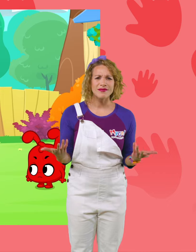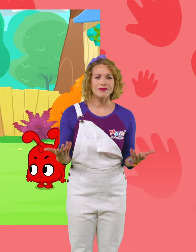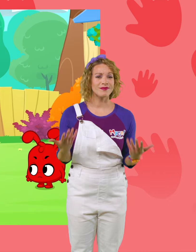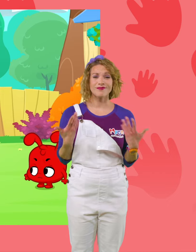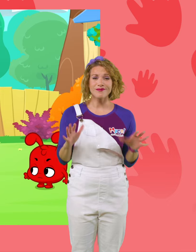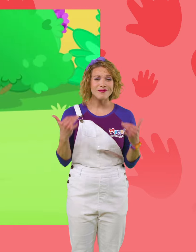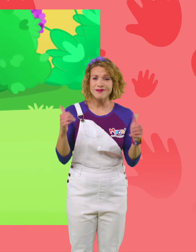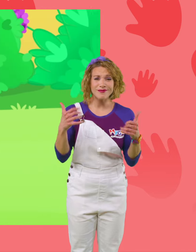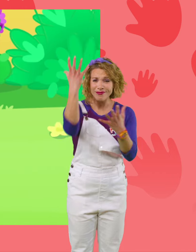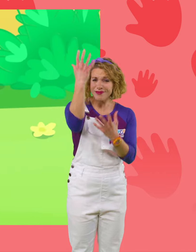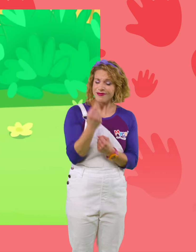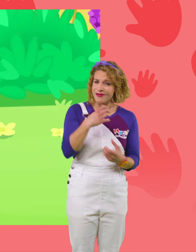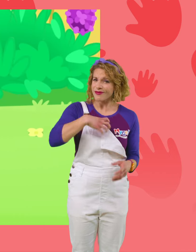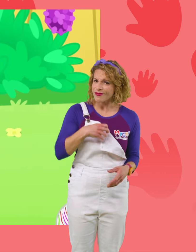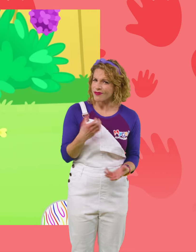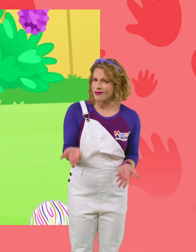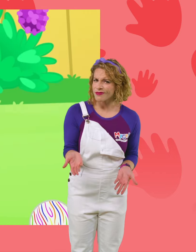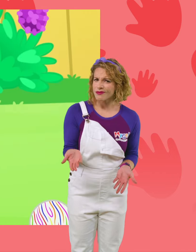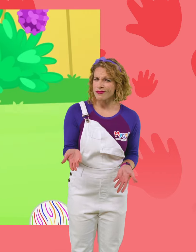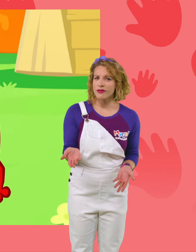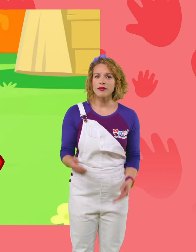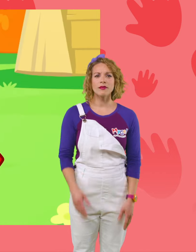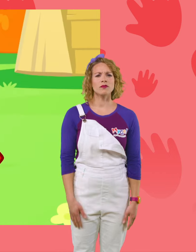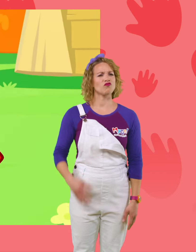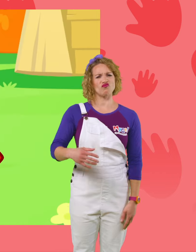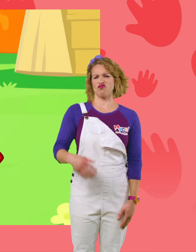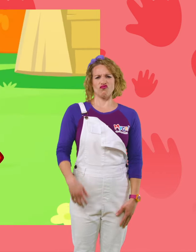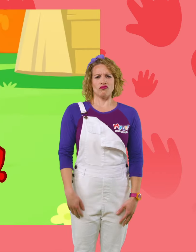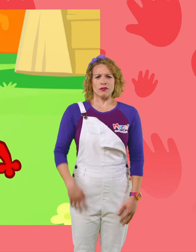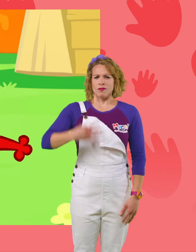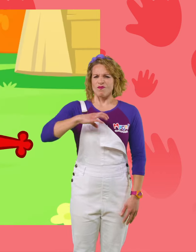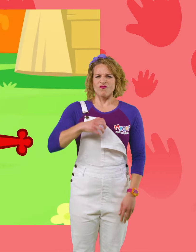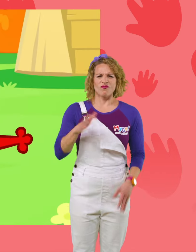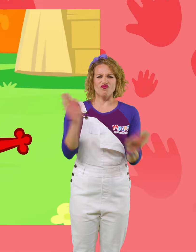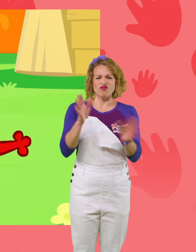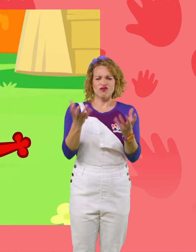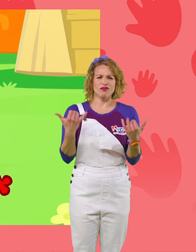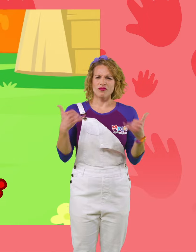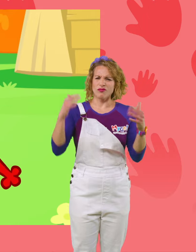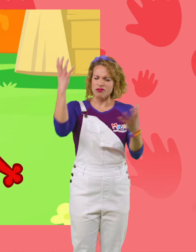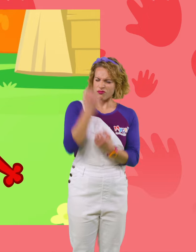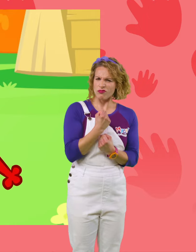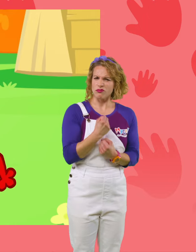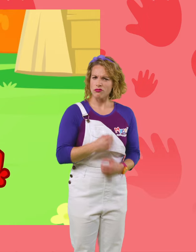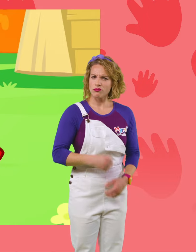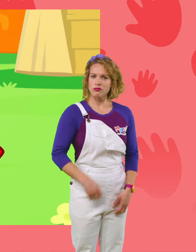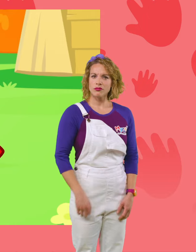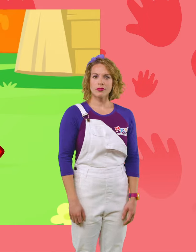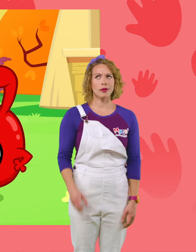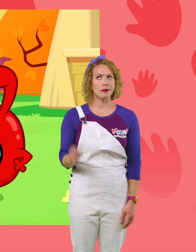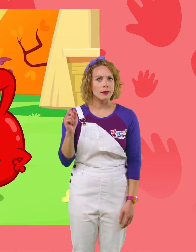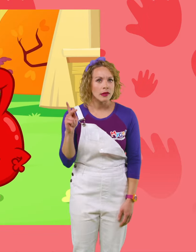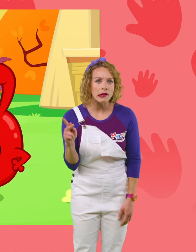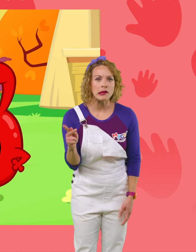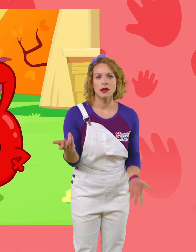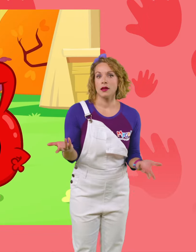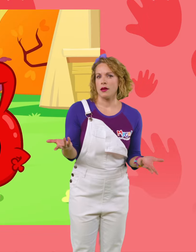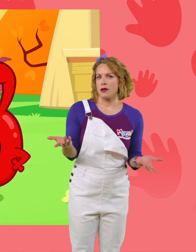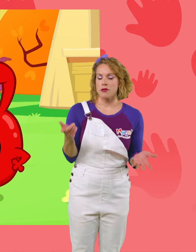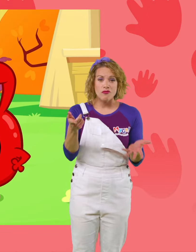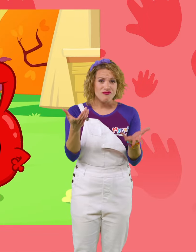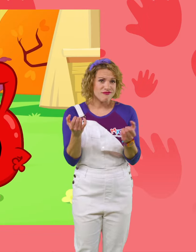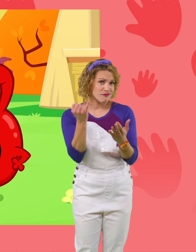Want to play catch, Morphle? Morphle, no, want to this. Okay,